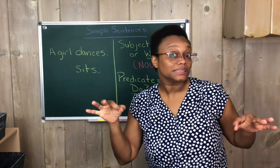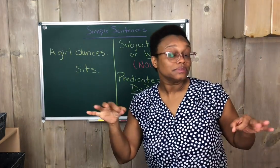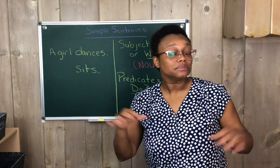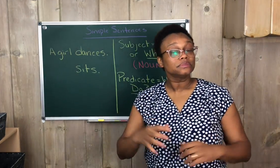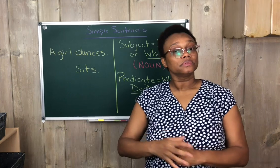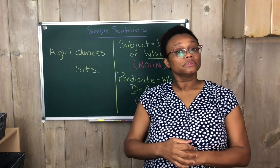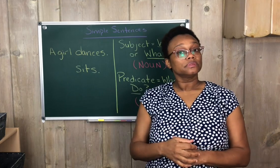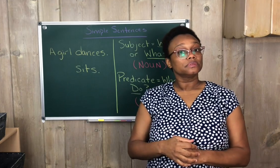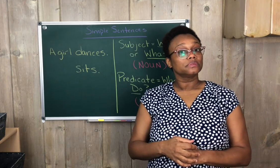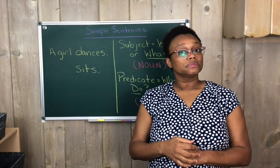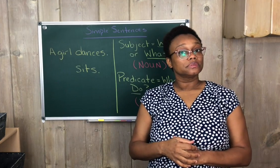Is that a sentence?